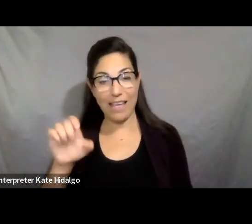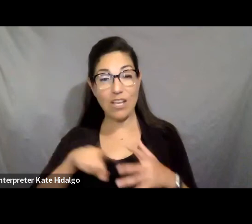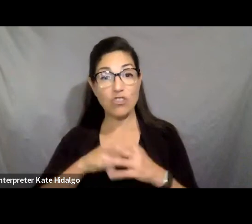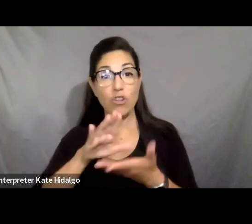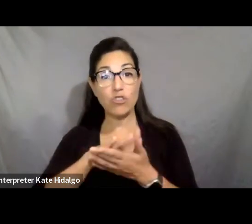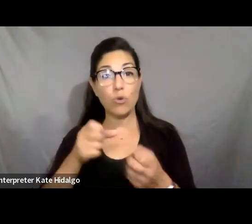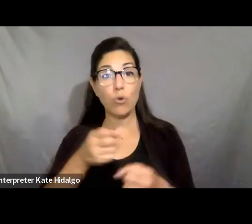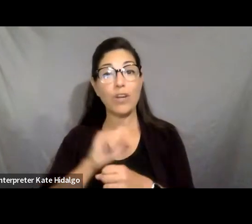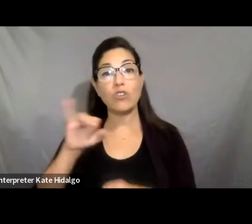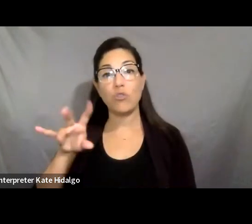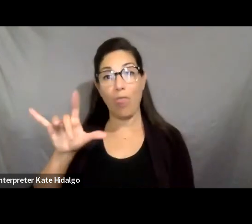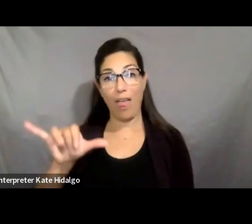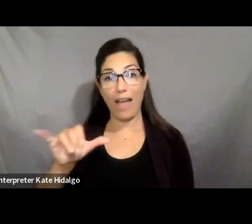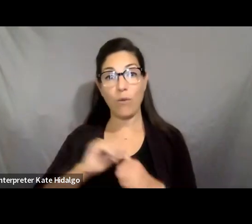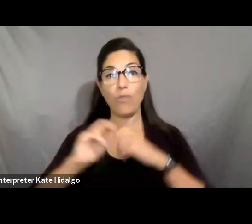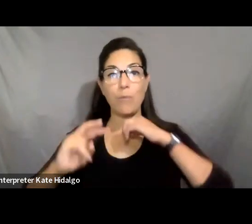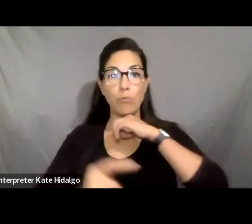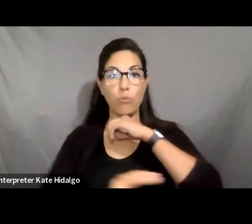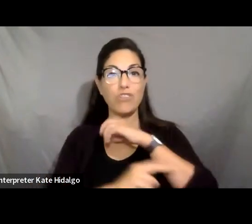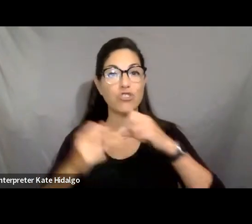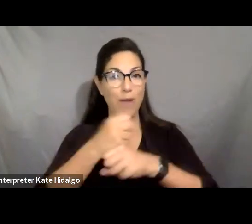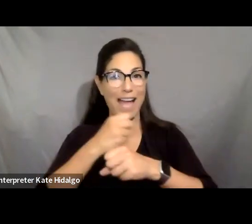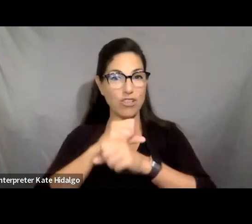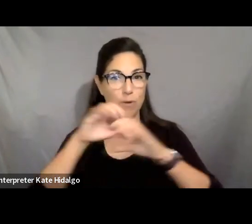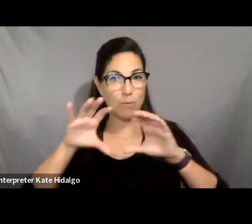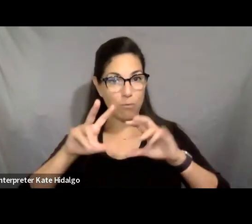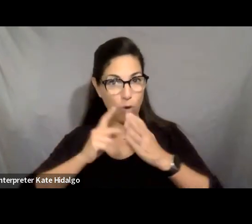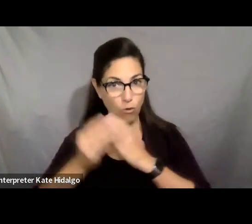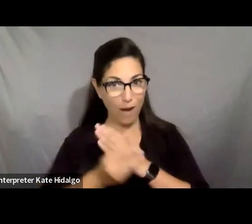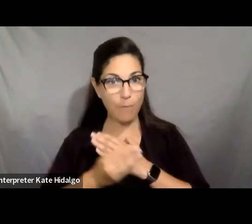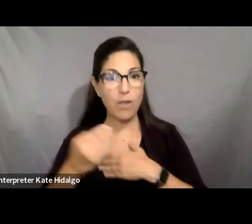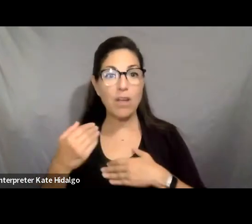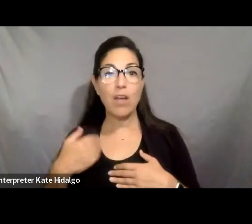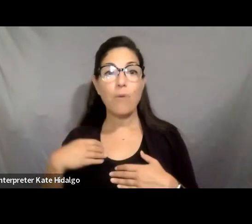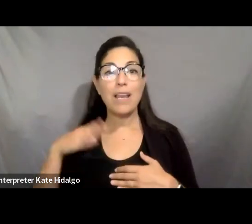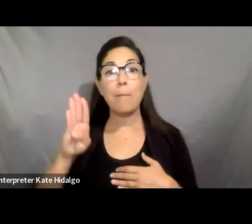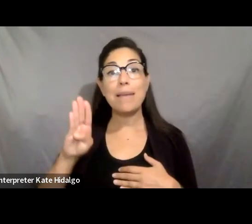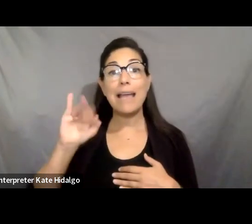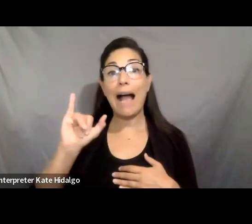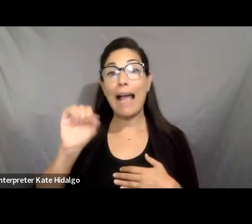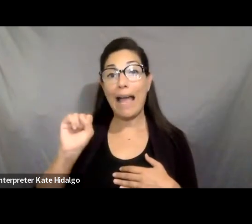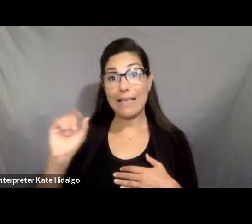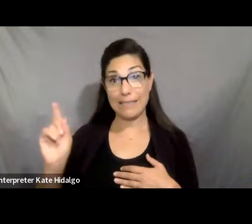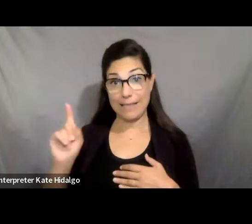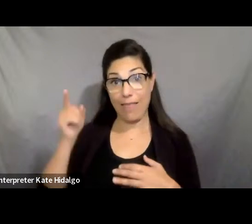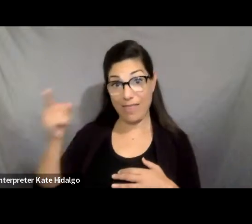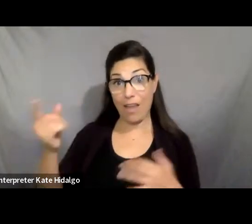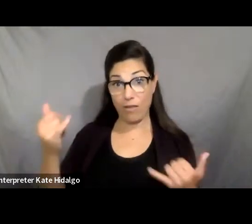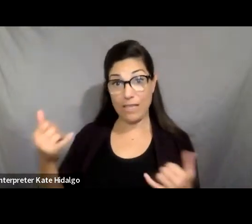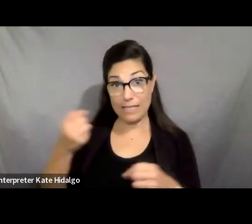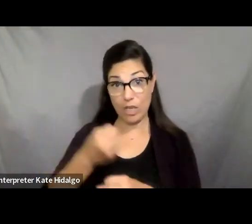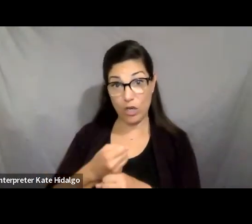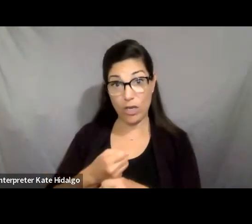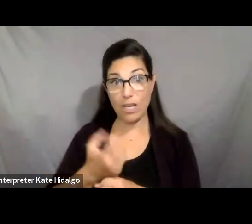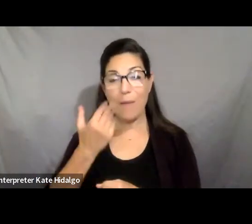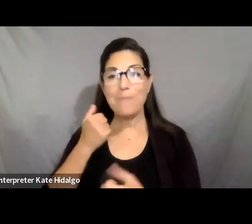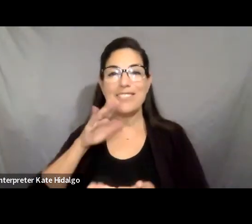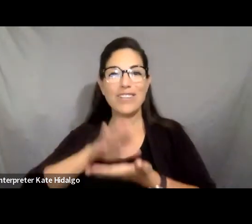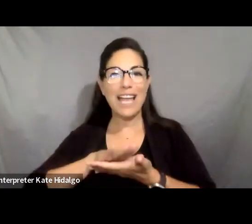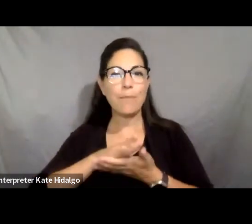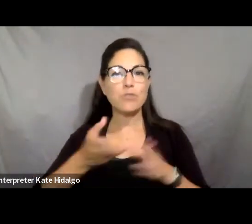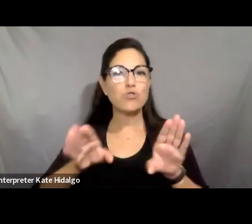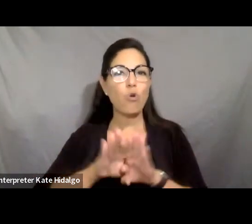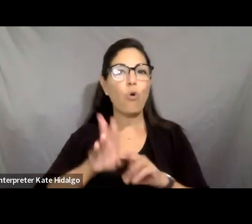year in July with our Bridge to Algebra program, which we actually had at BIS this year because our campus was closed